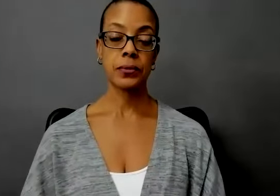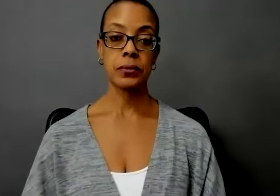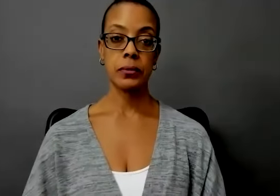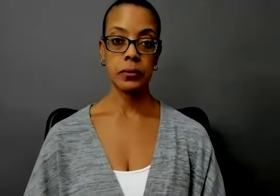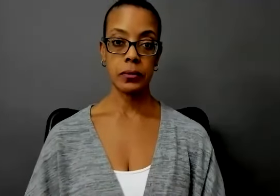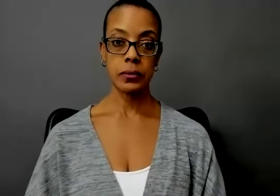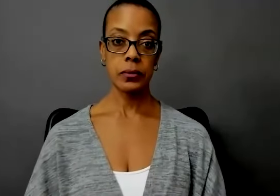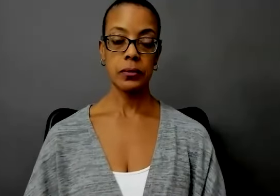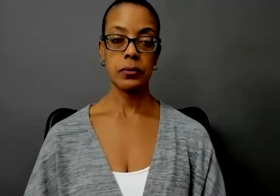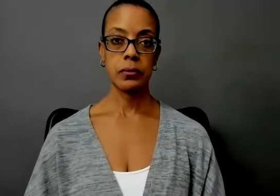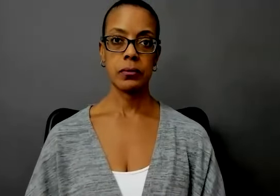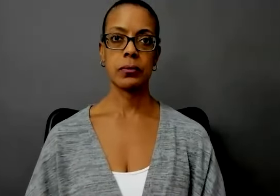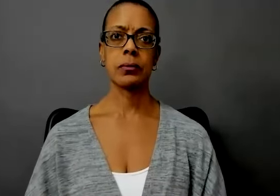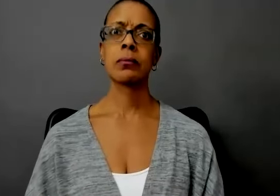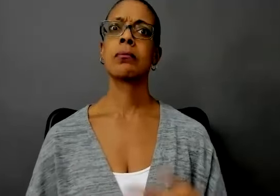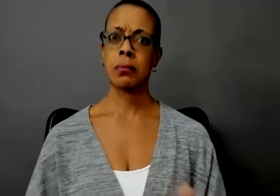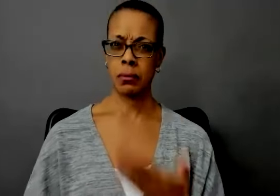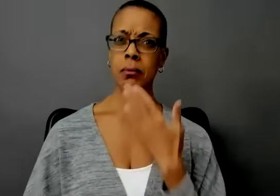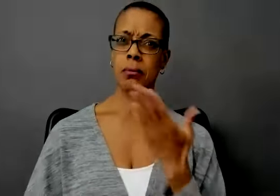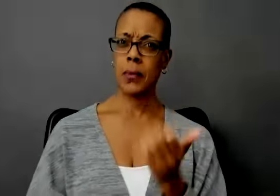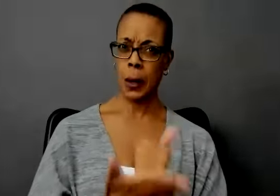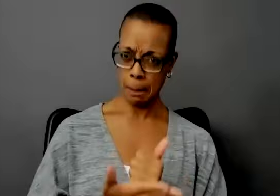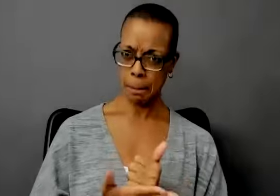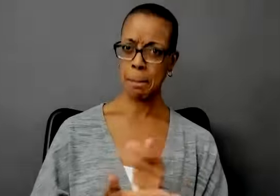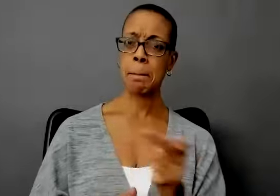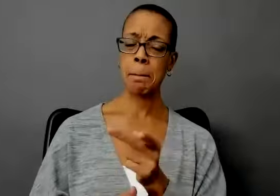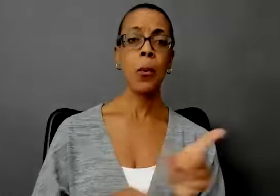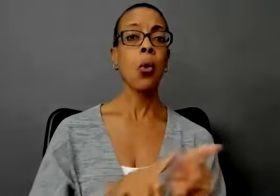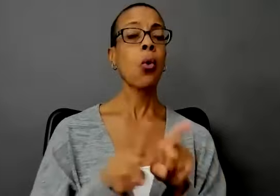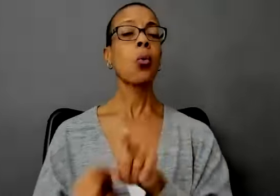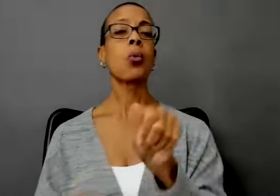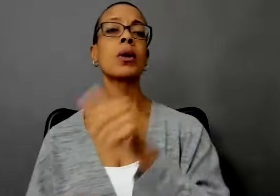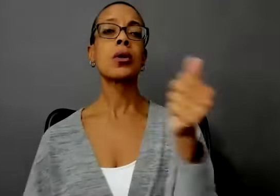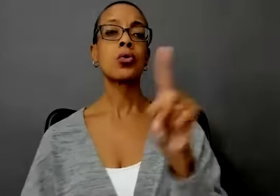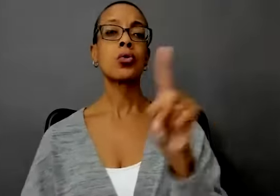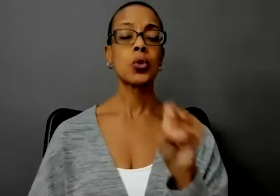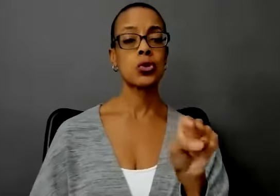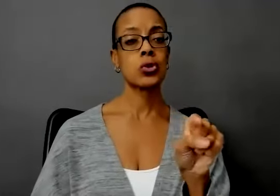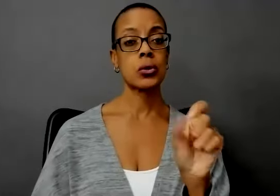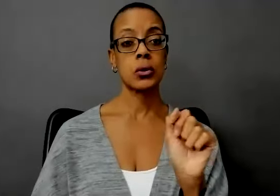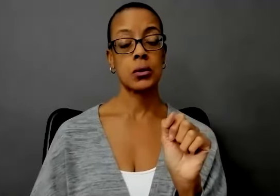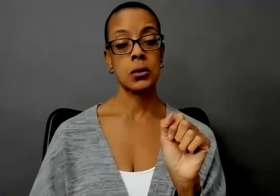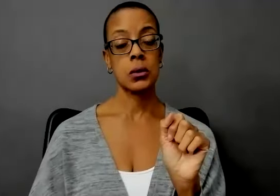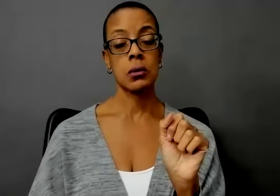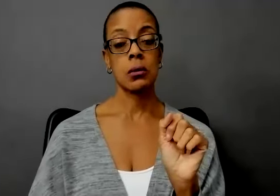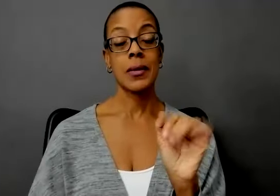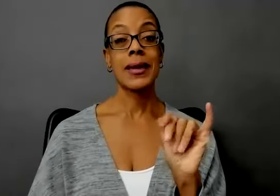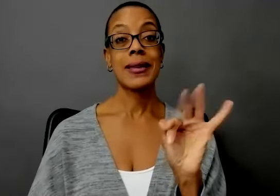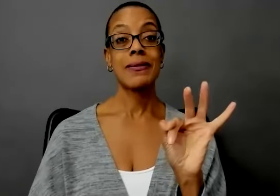Thank you. That's really helpful, Carrie and Morrell. We also had a question related to if the law changed